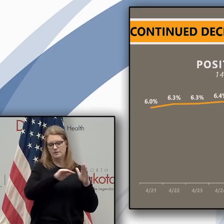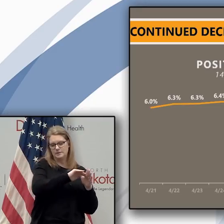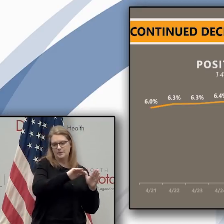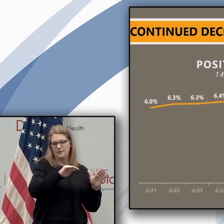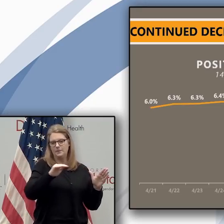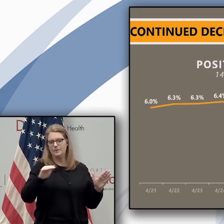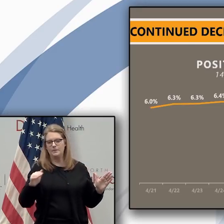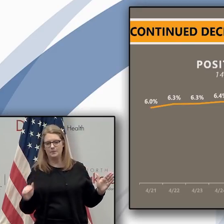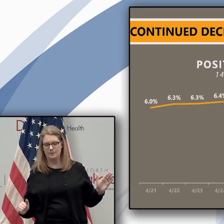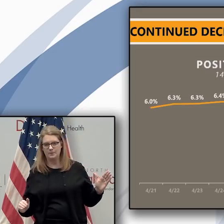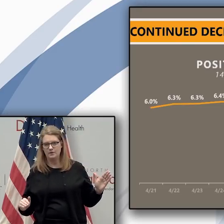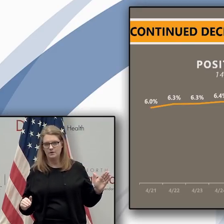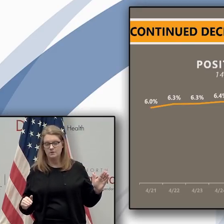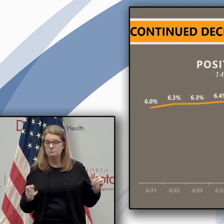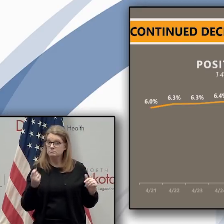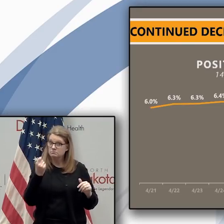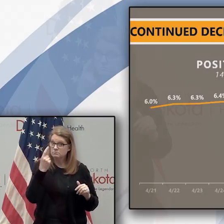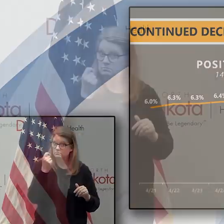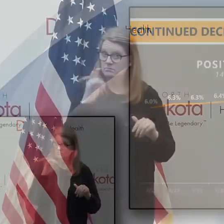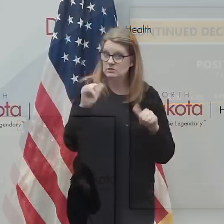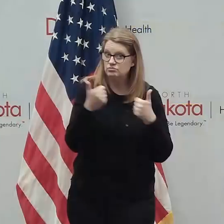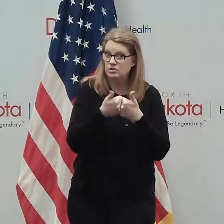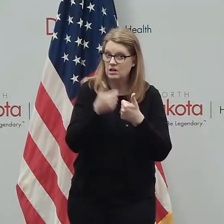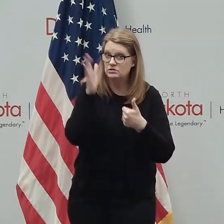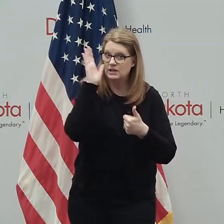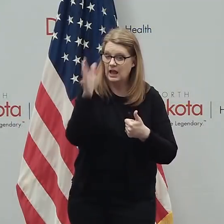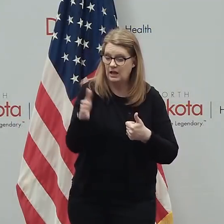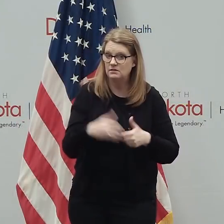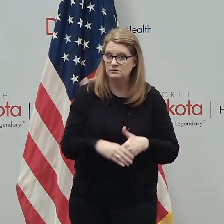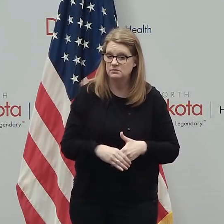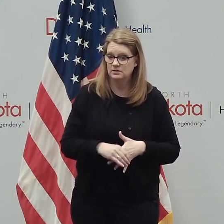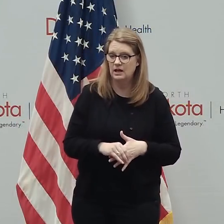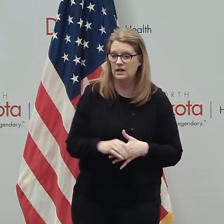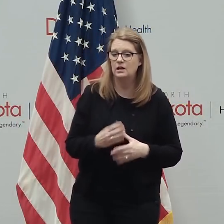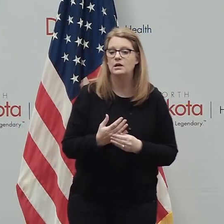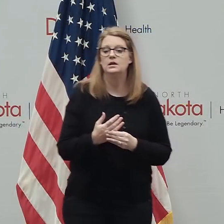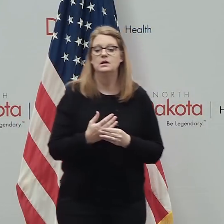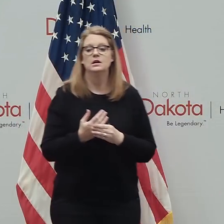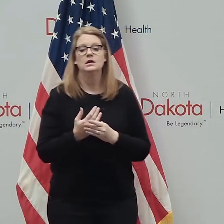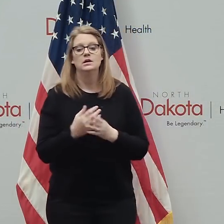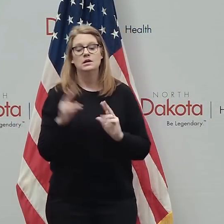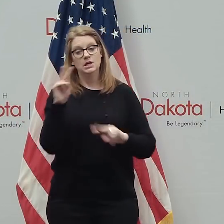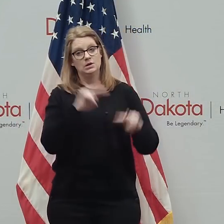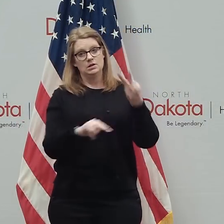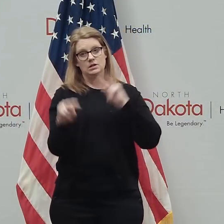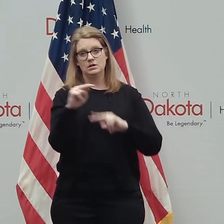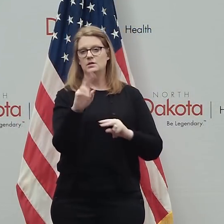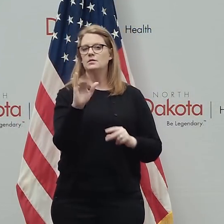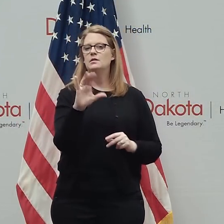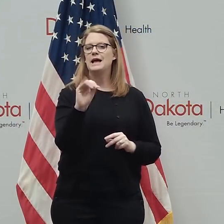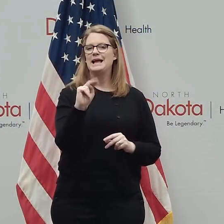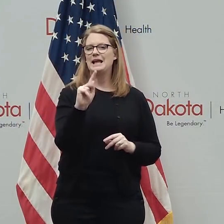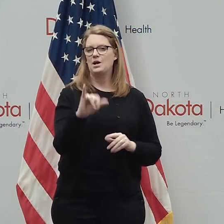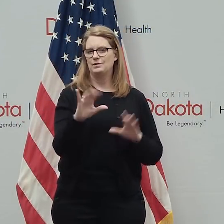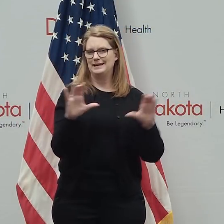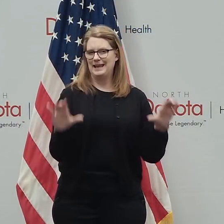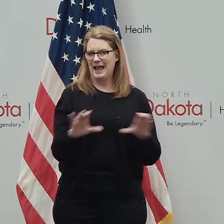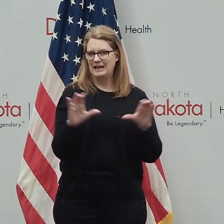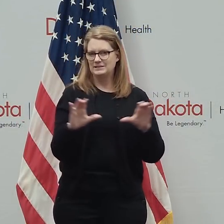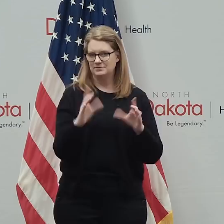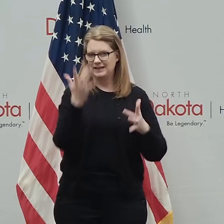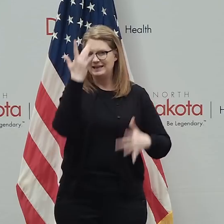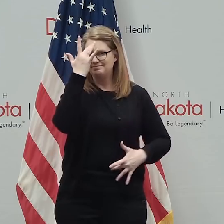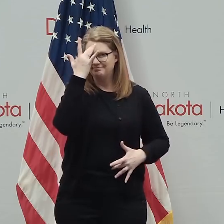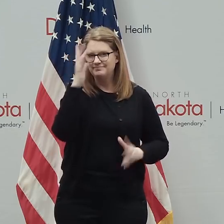things. But we still have some challenges. And we take a look at information by county. When we take a look at active cases by county,